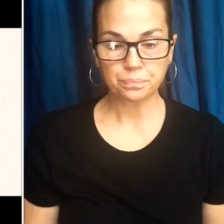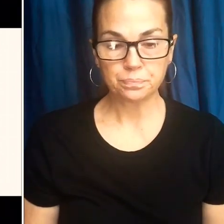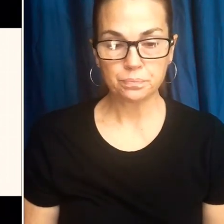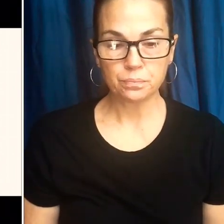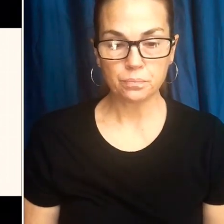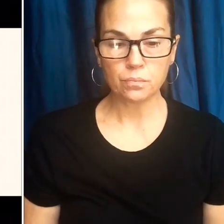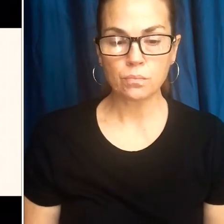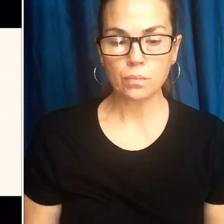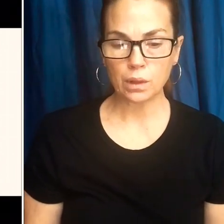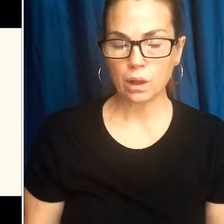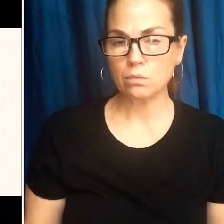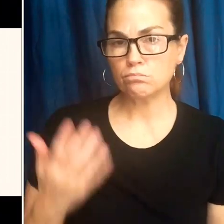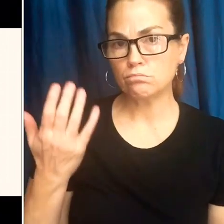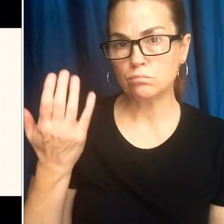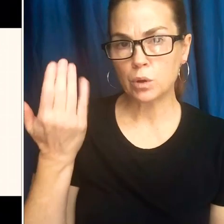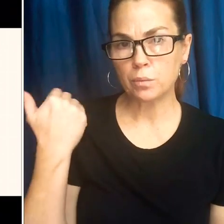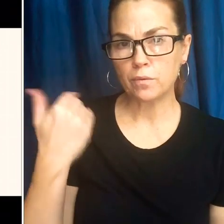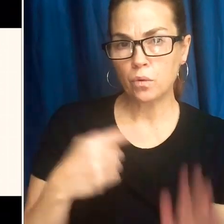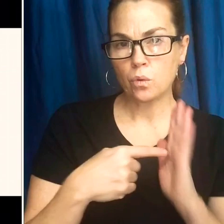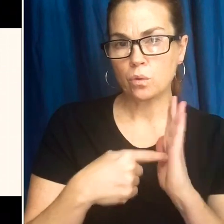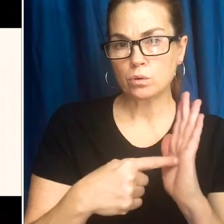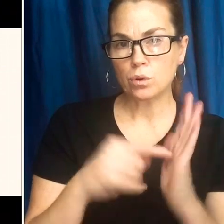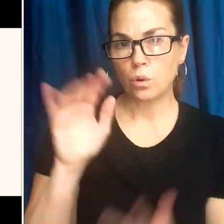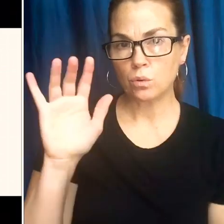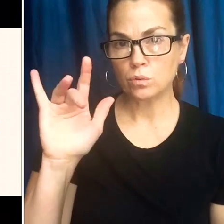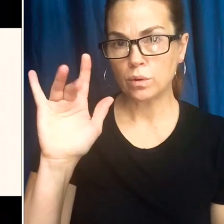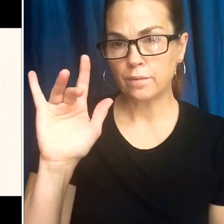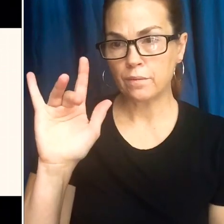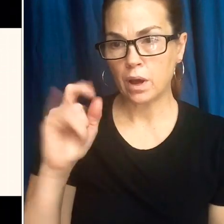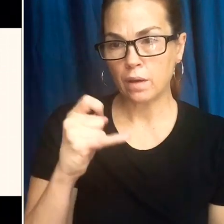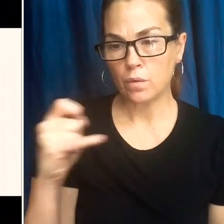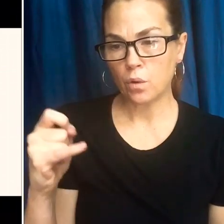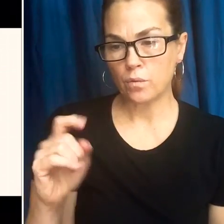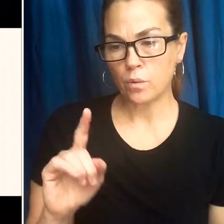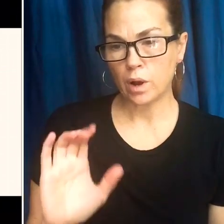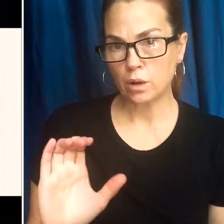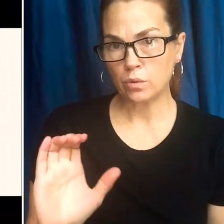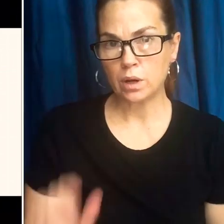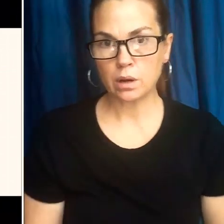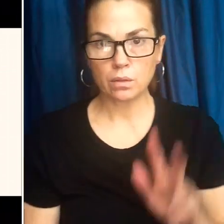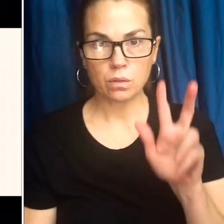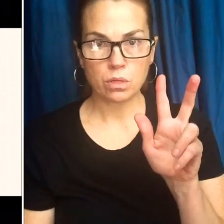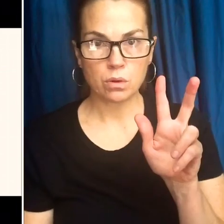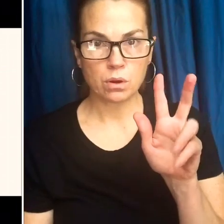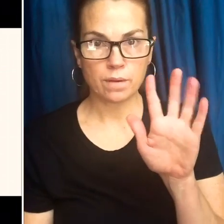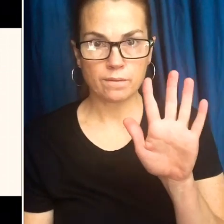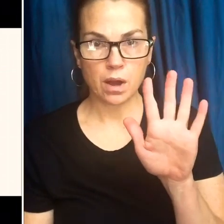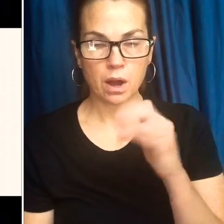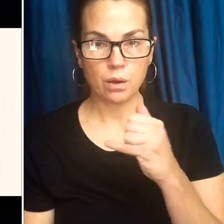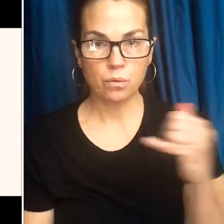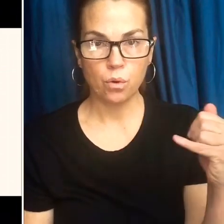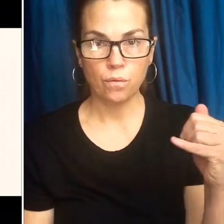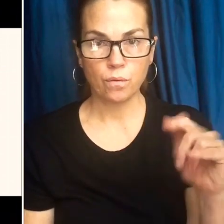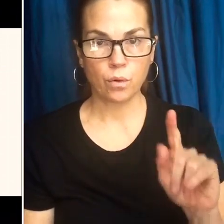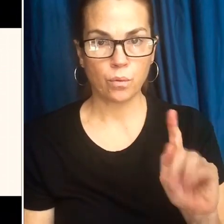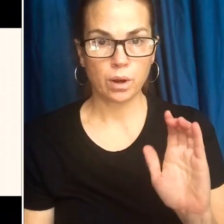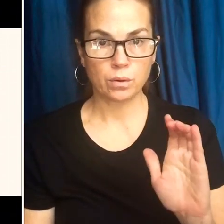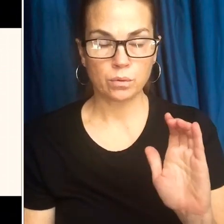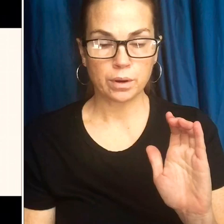100. And I said 25 over 100 was less than 35 over 100. Now, if I